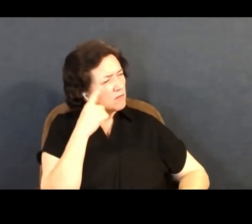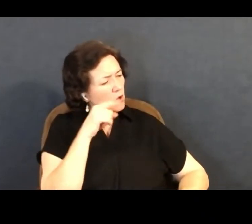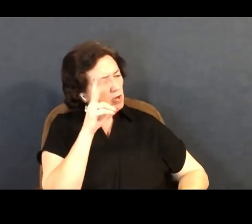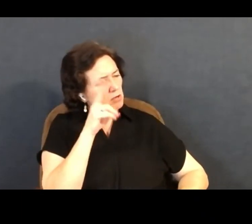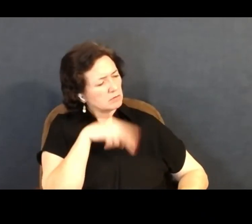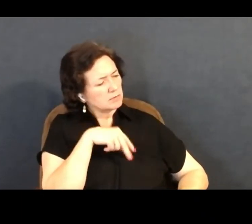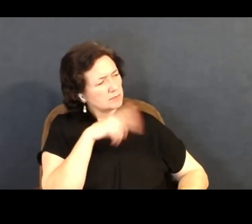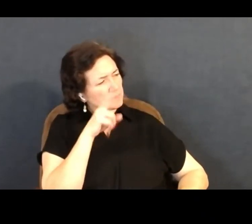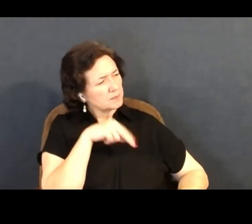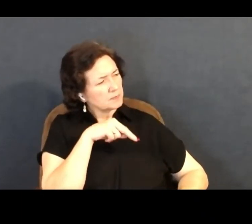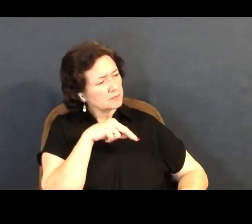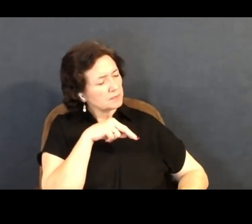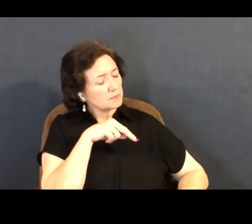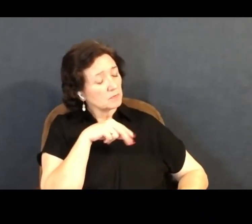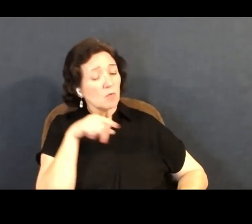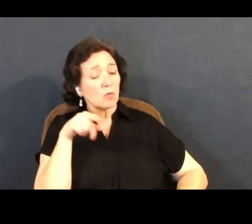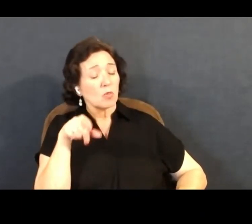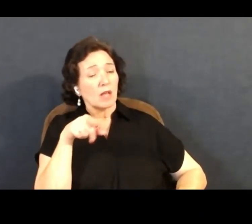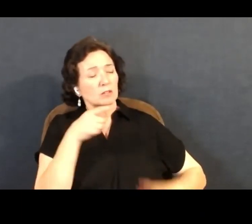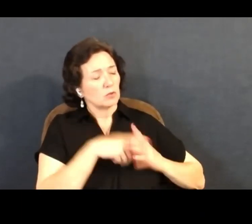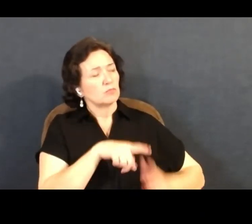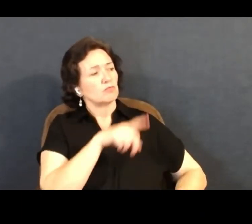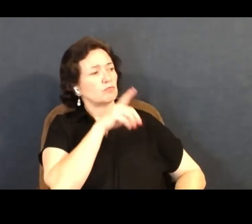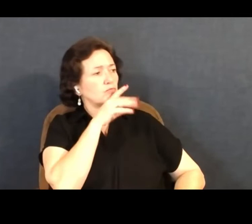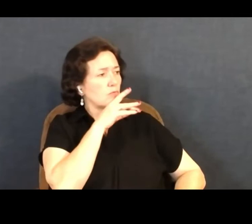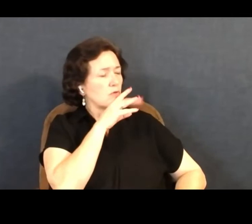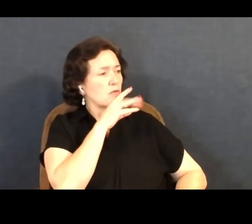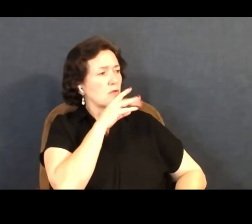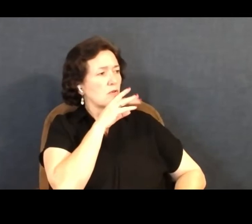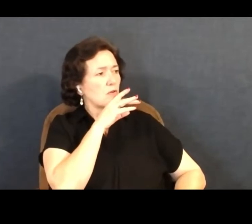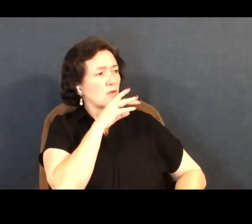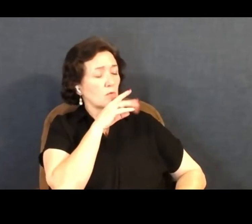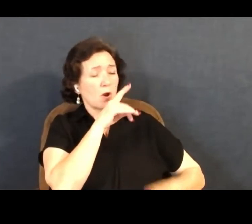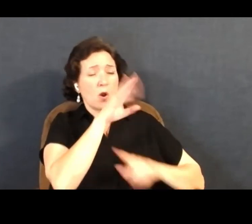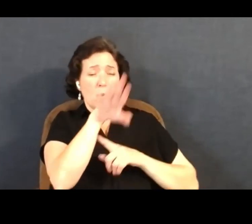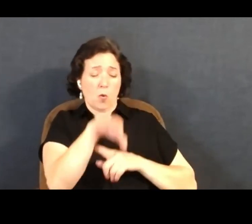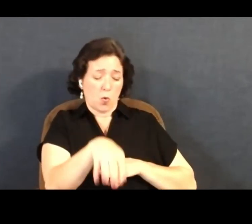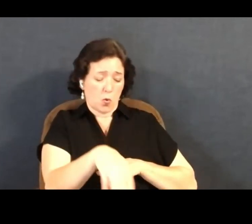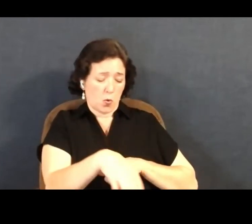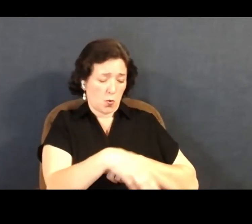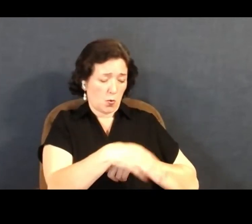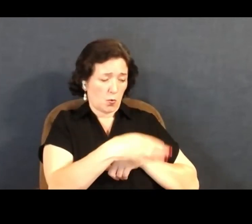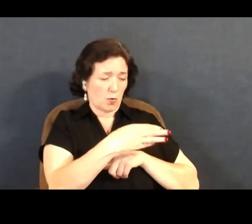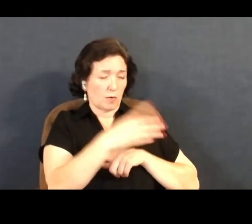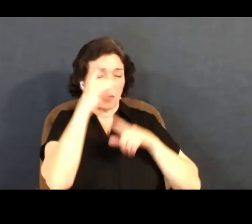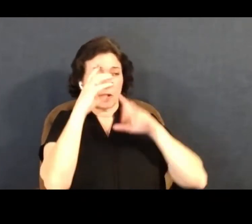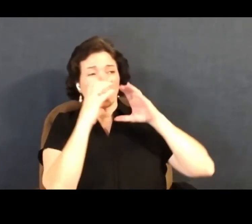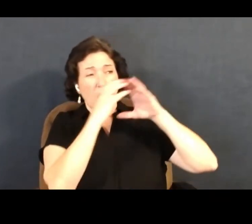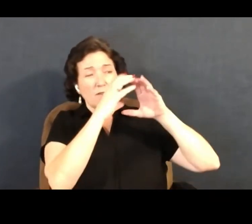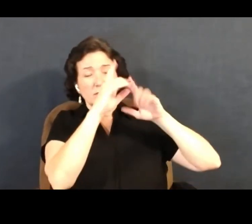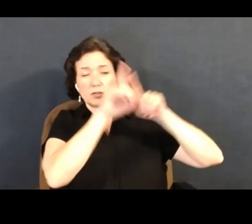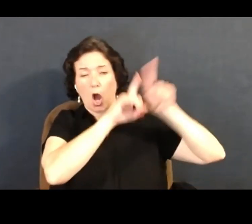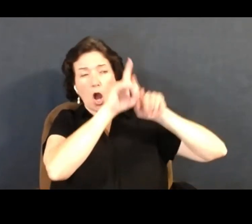And he began to speak. And he wove in that dark night, beneath that cave of